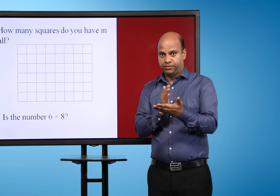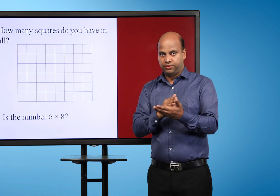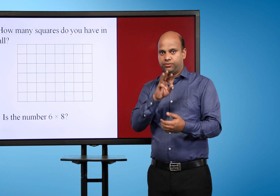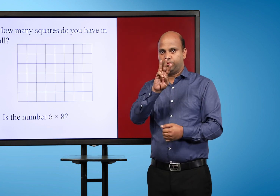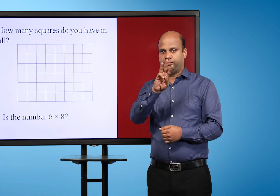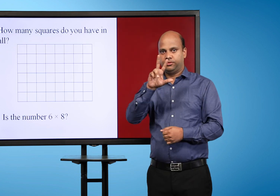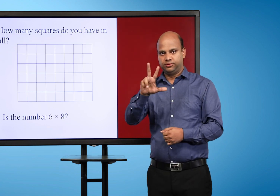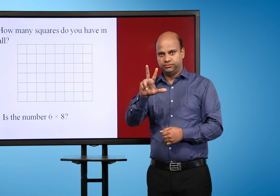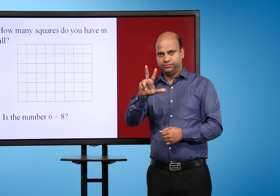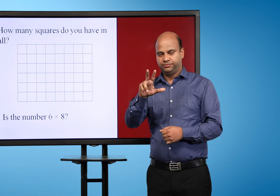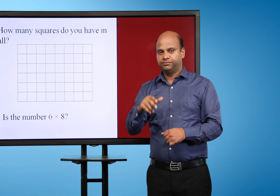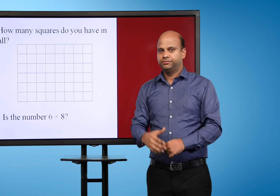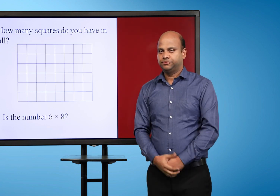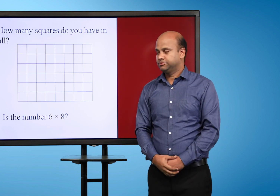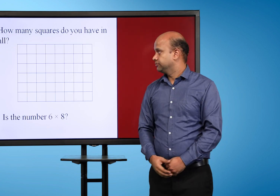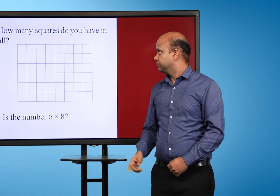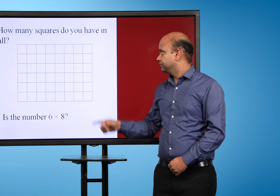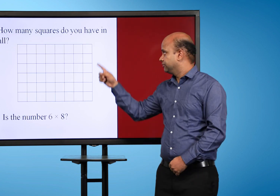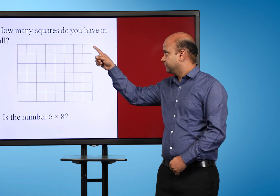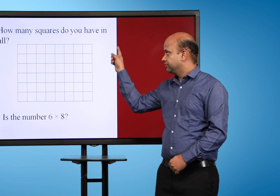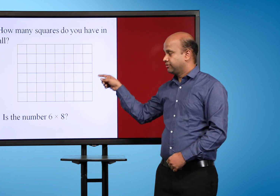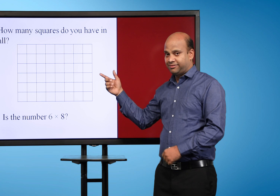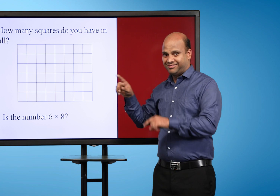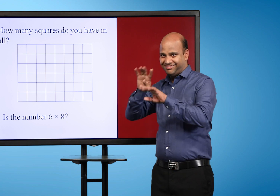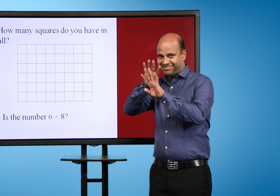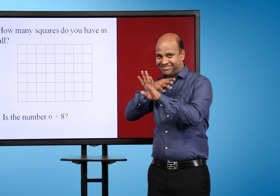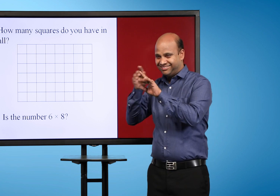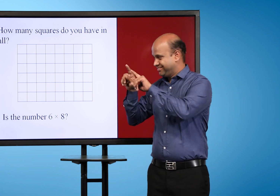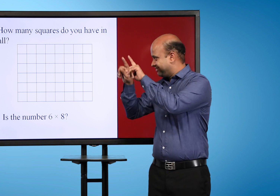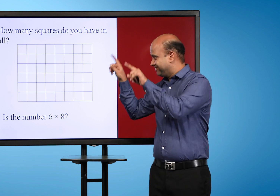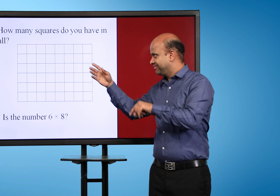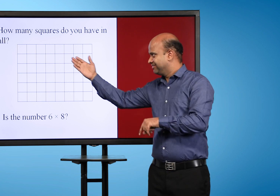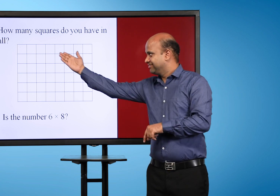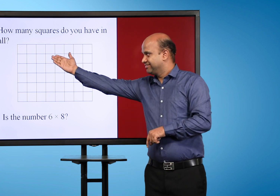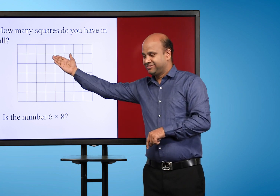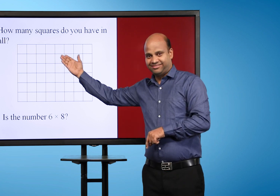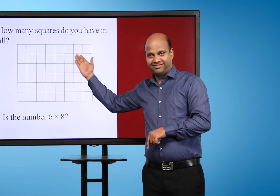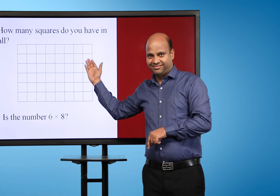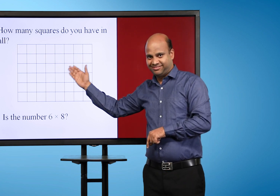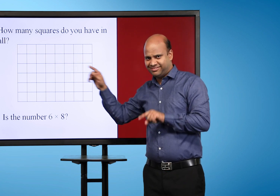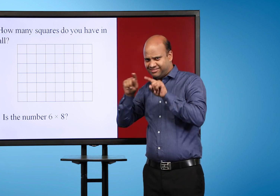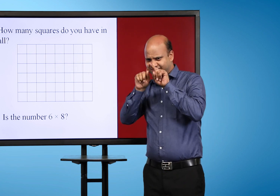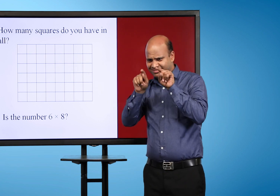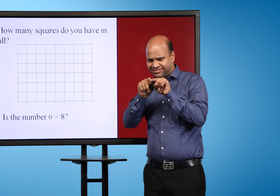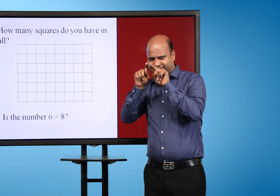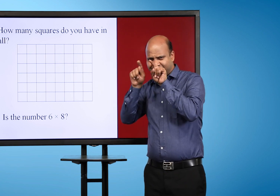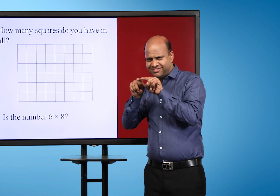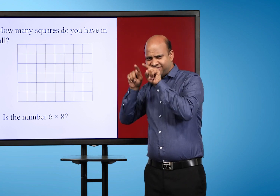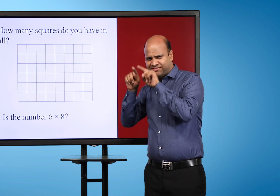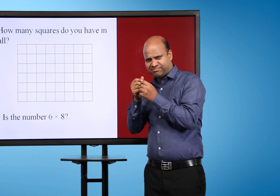Page 38. How many squares do you have in all? We see the picture of a graph paper with